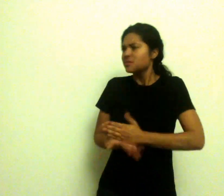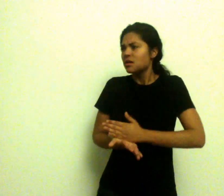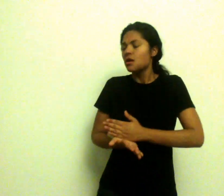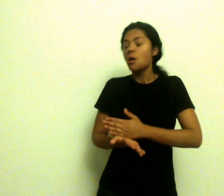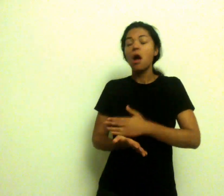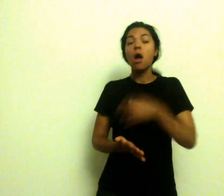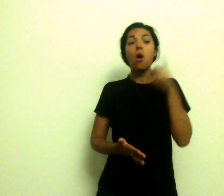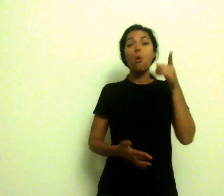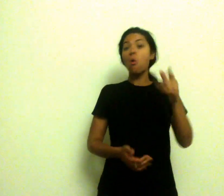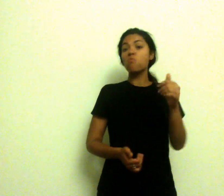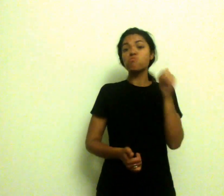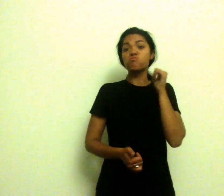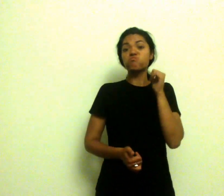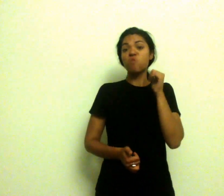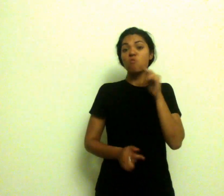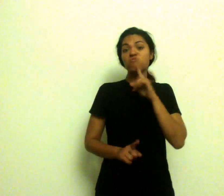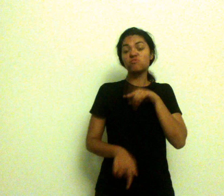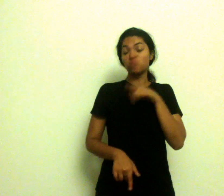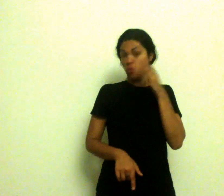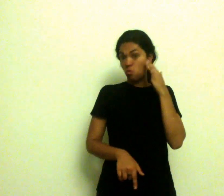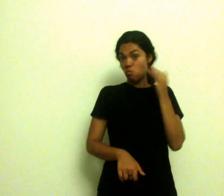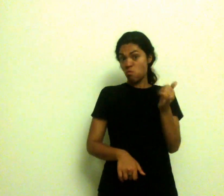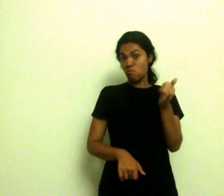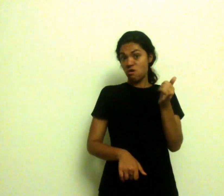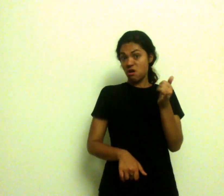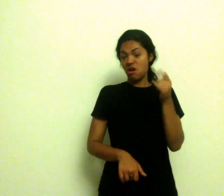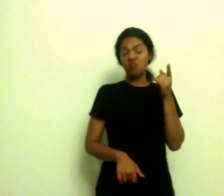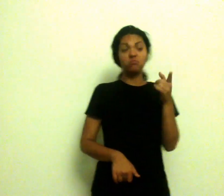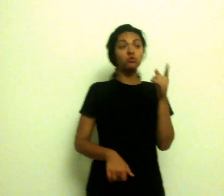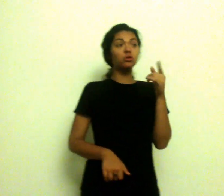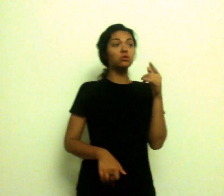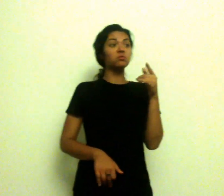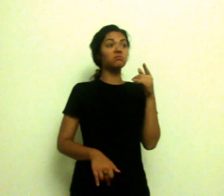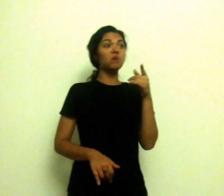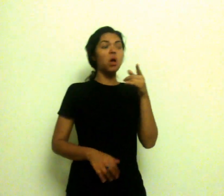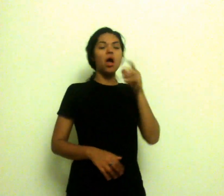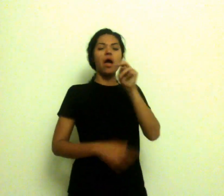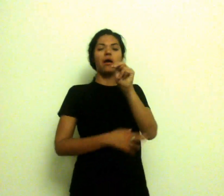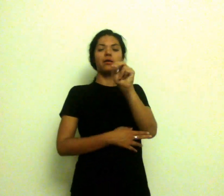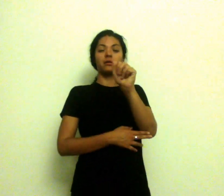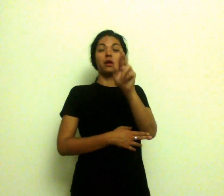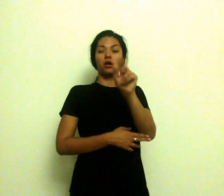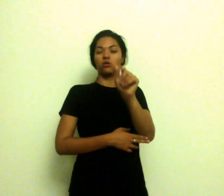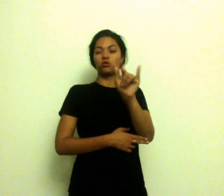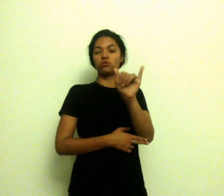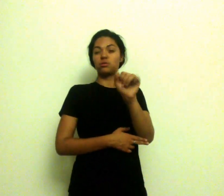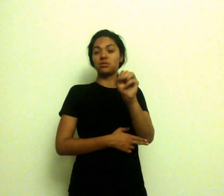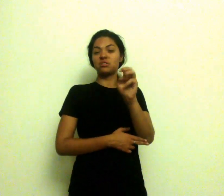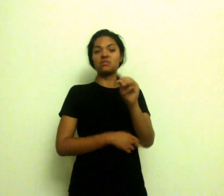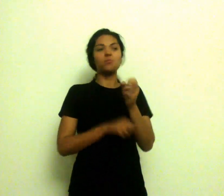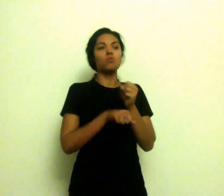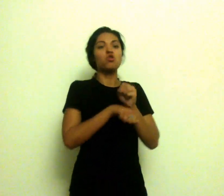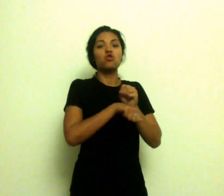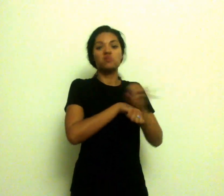because she will have ultimately at their hands had the erosion of a sense of shame.